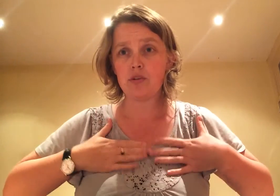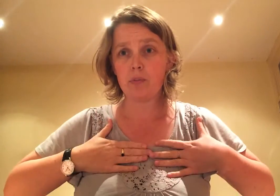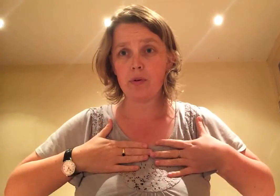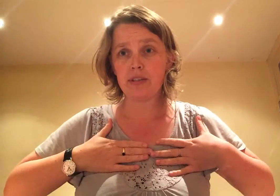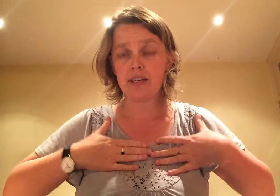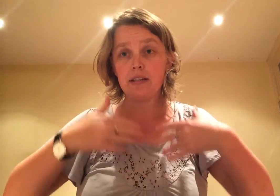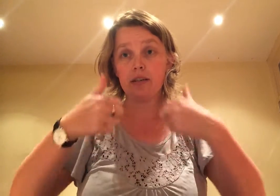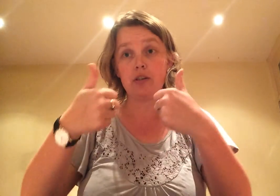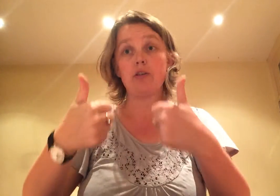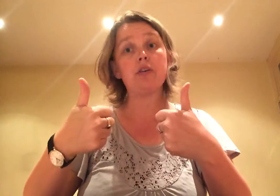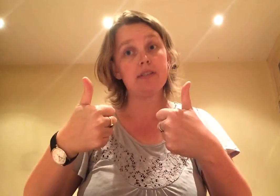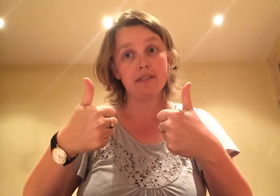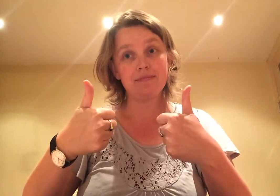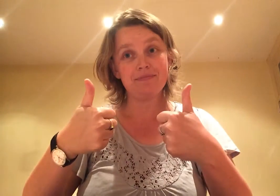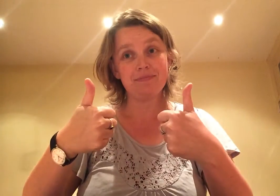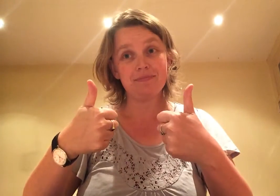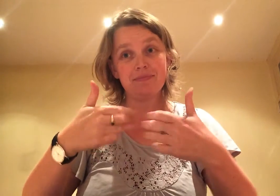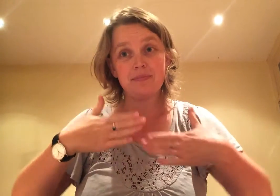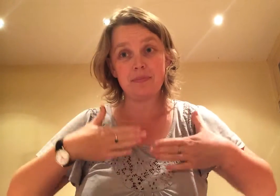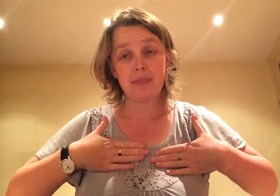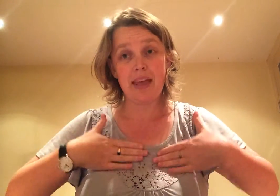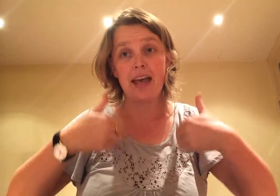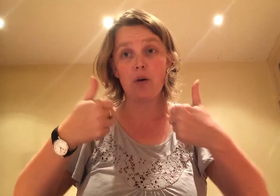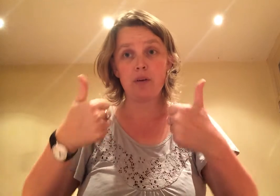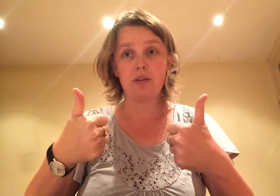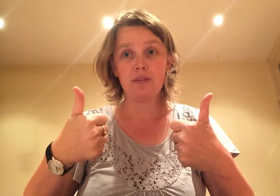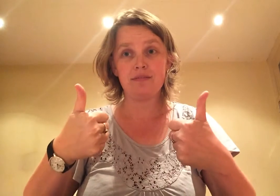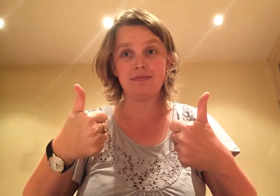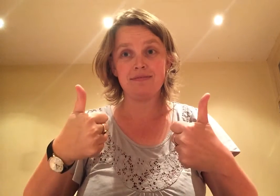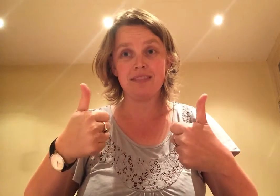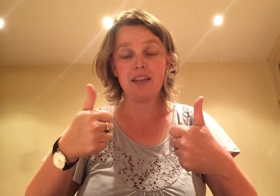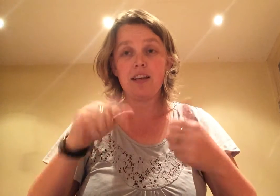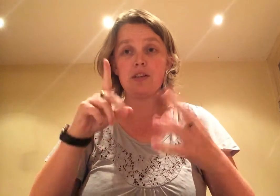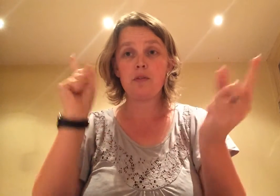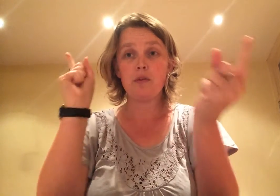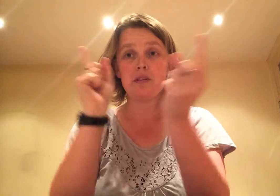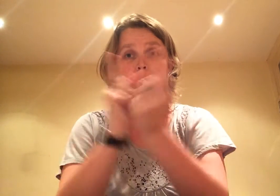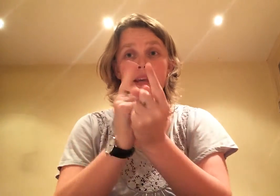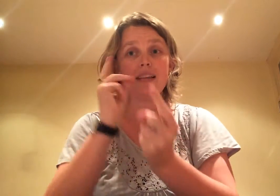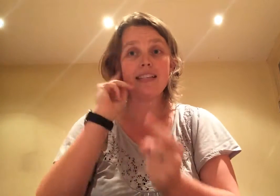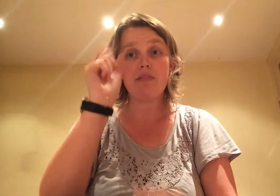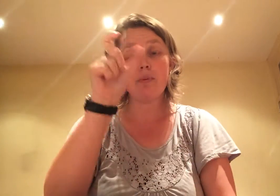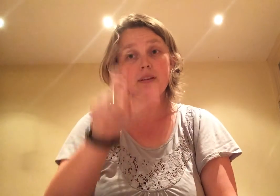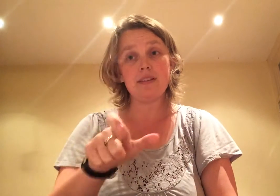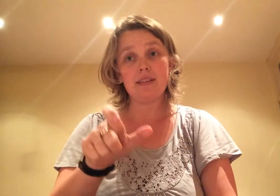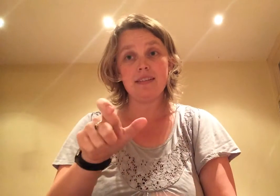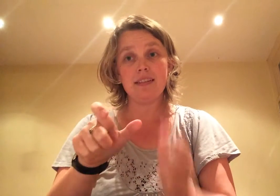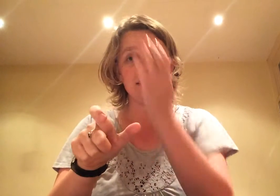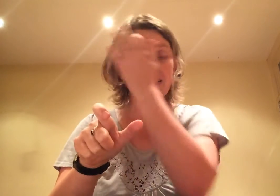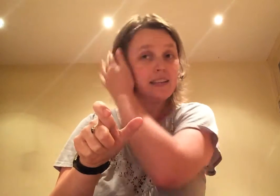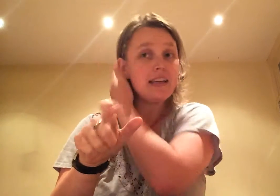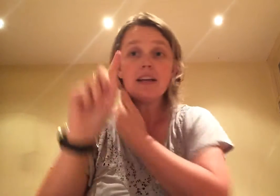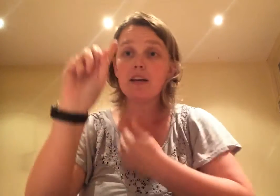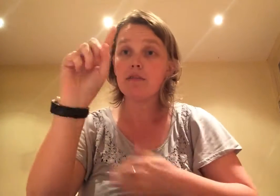your body good? How are you? So if you were to meet a deaf person, okay, for the